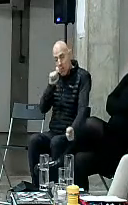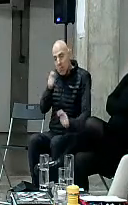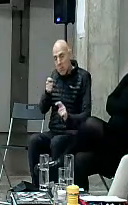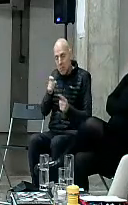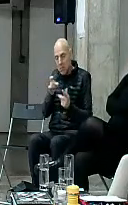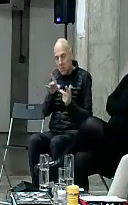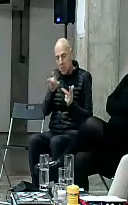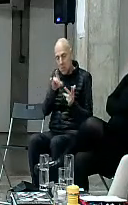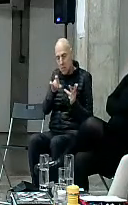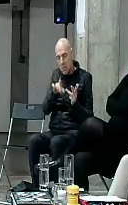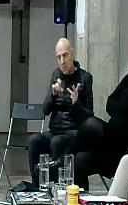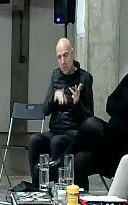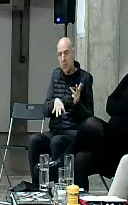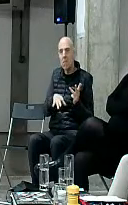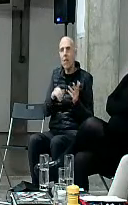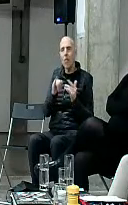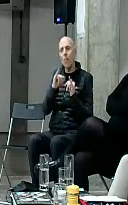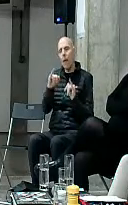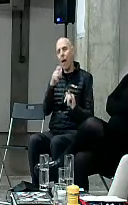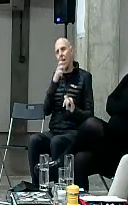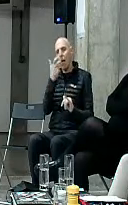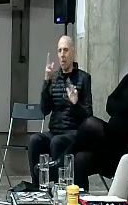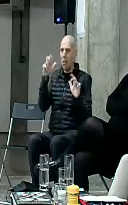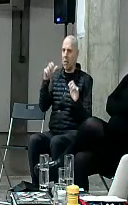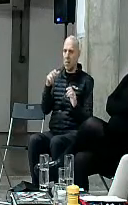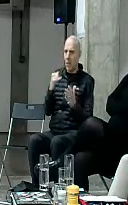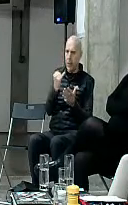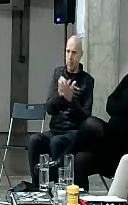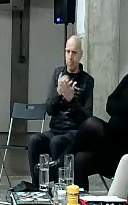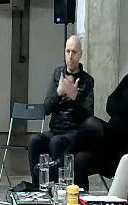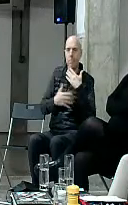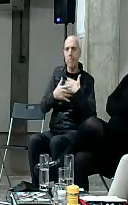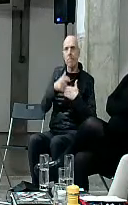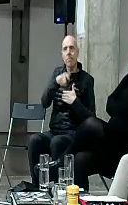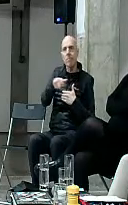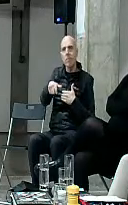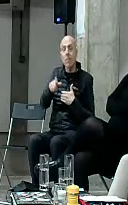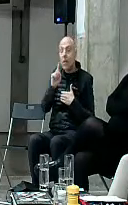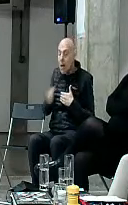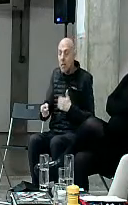of the bad apples or whatever. It just can't be done. And